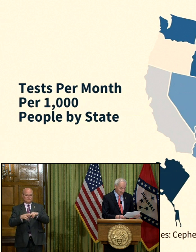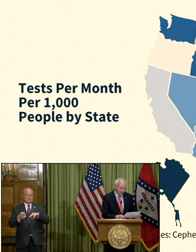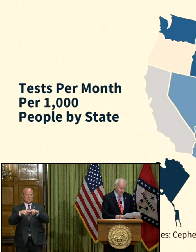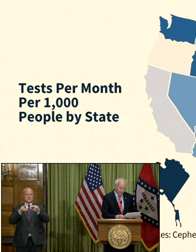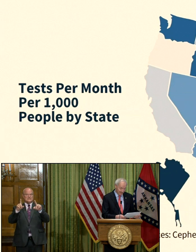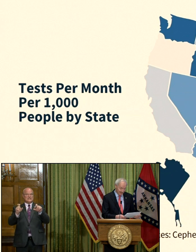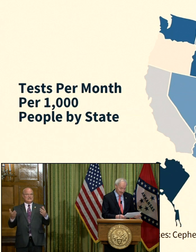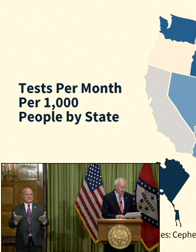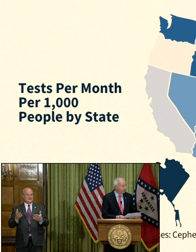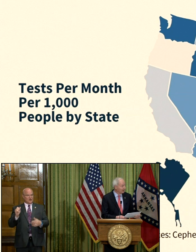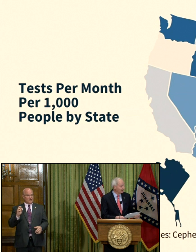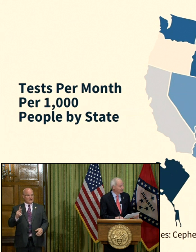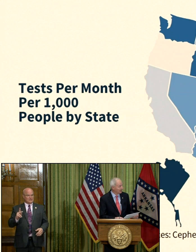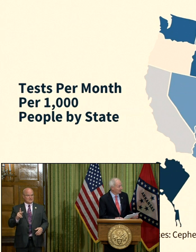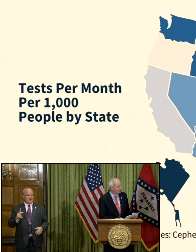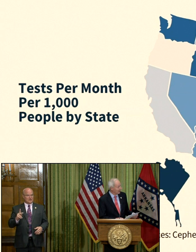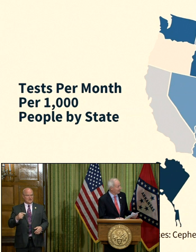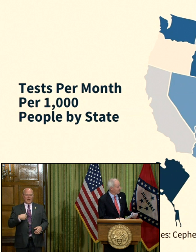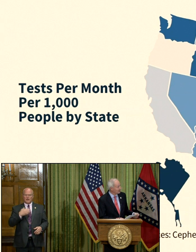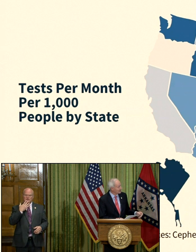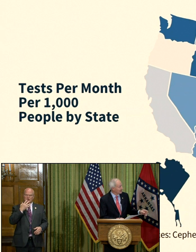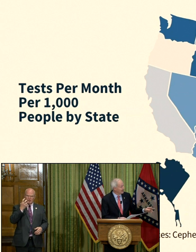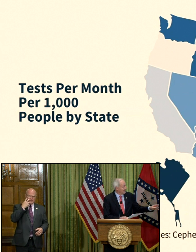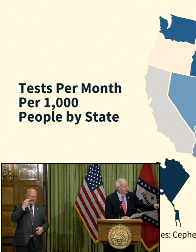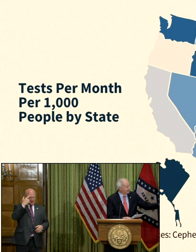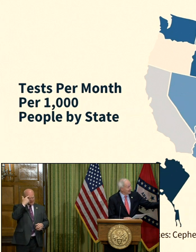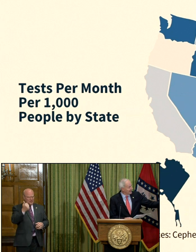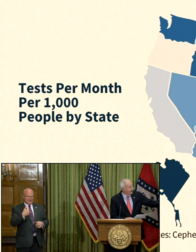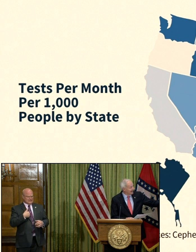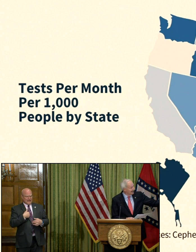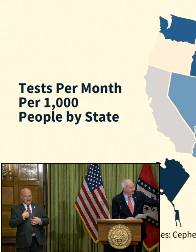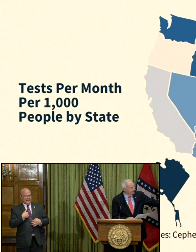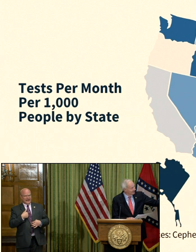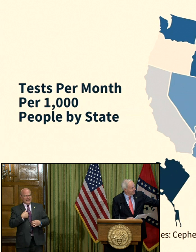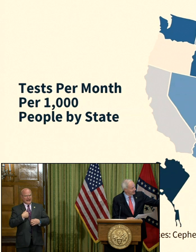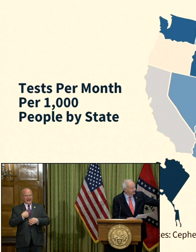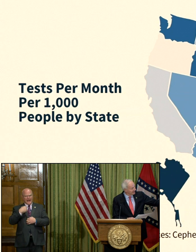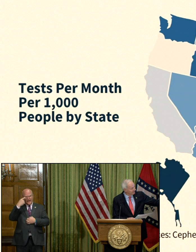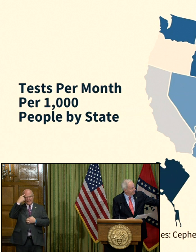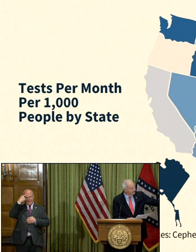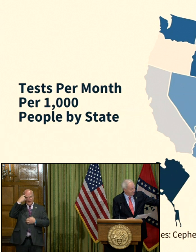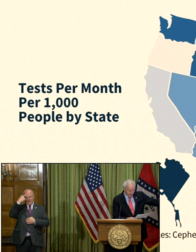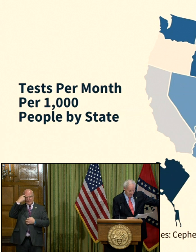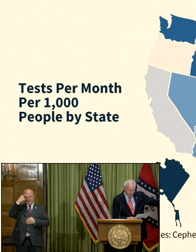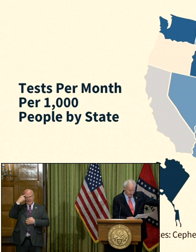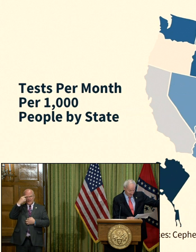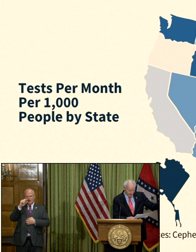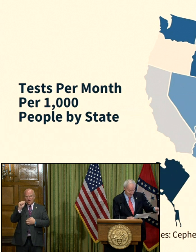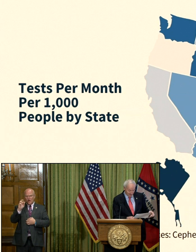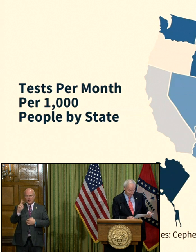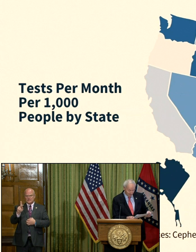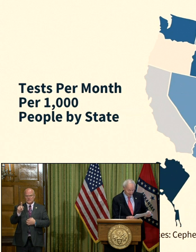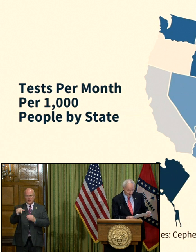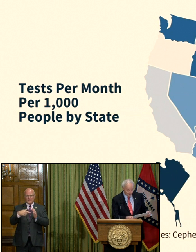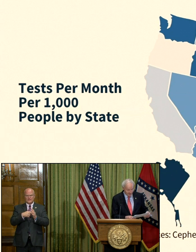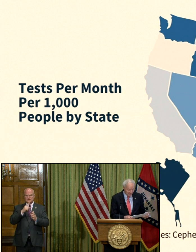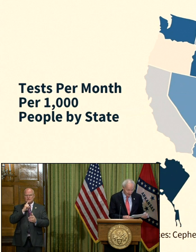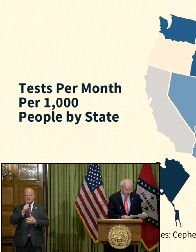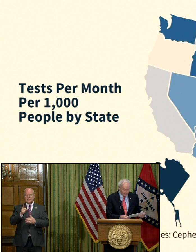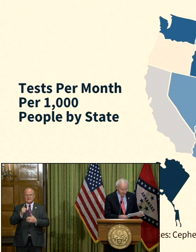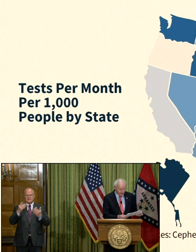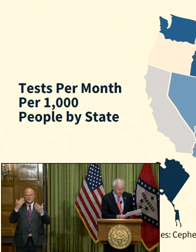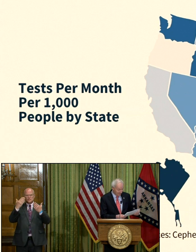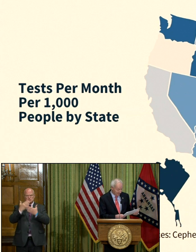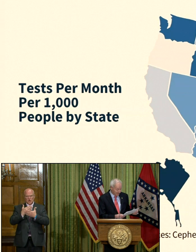in Arkansas. And I really am colorblind because I thought the Arkansas on this one is